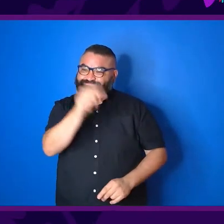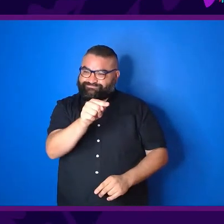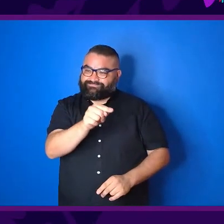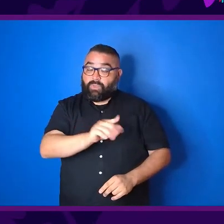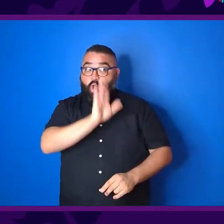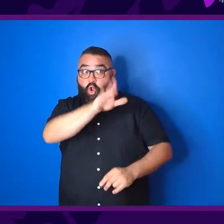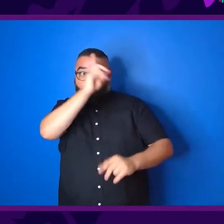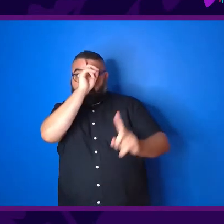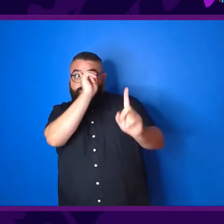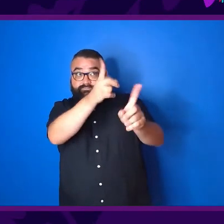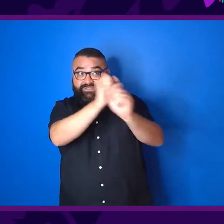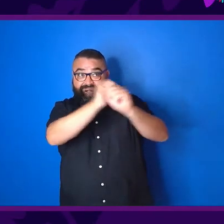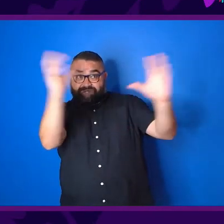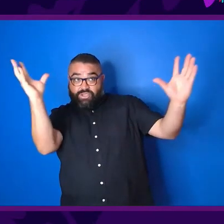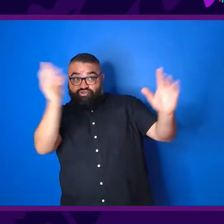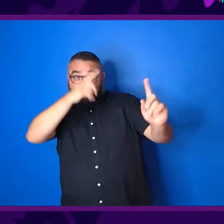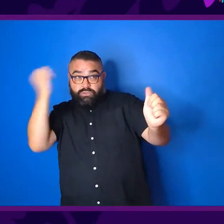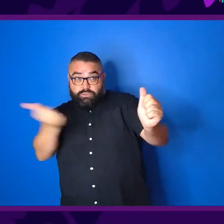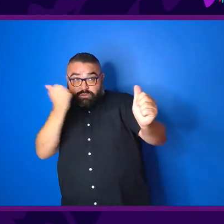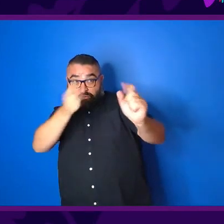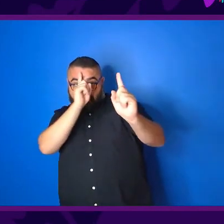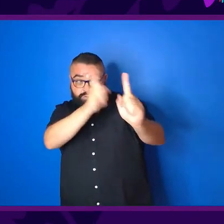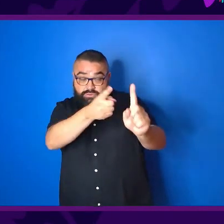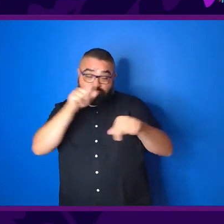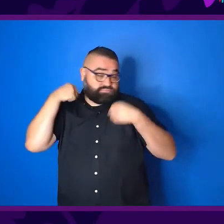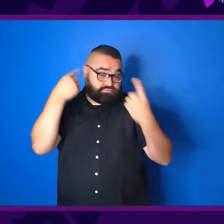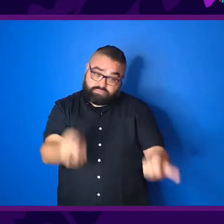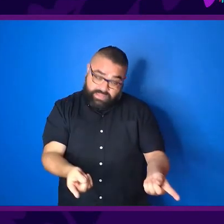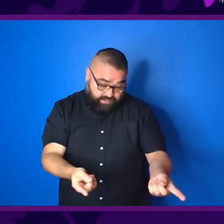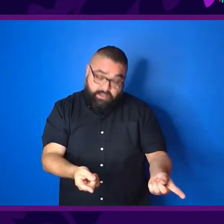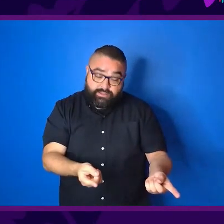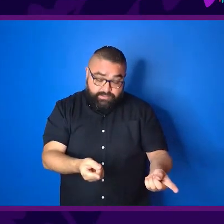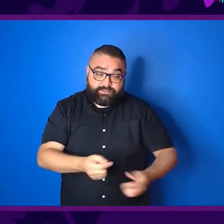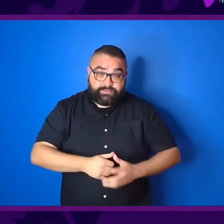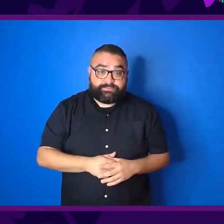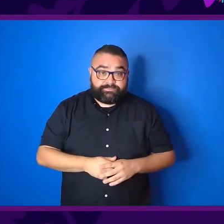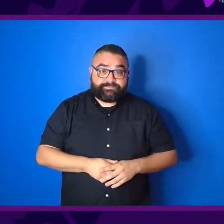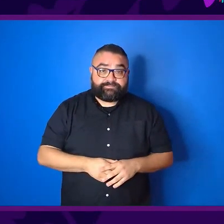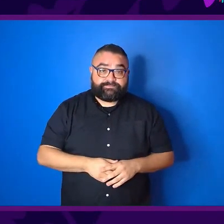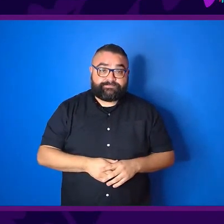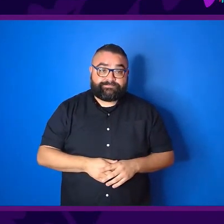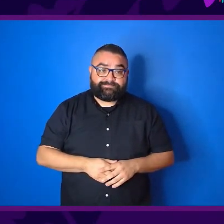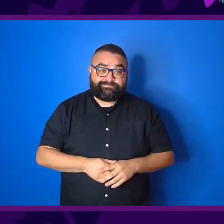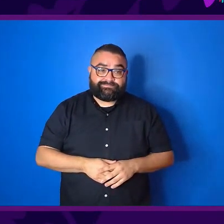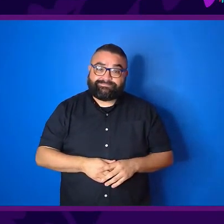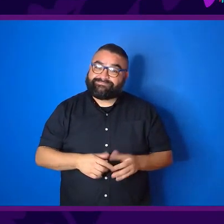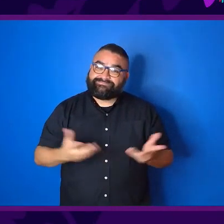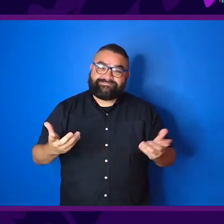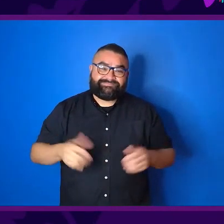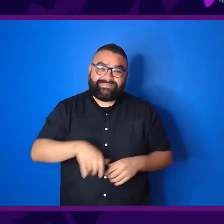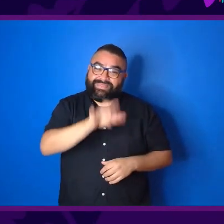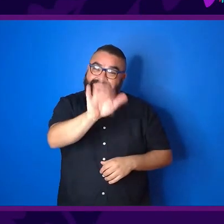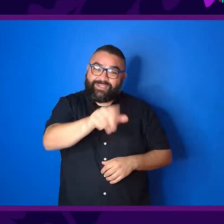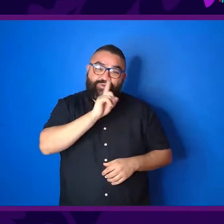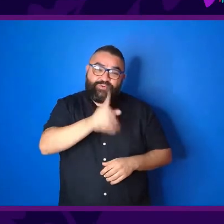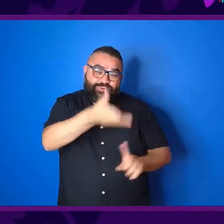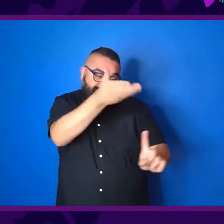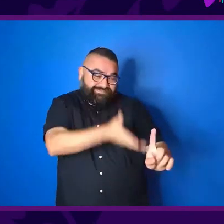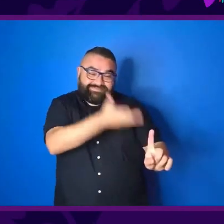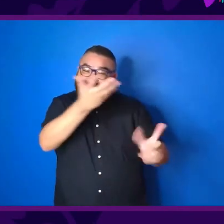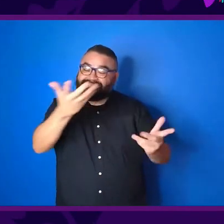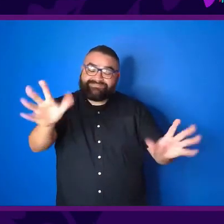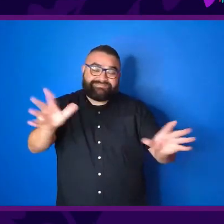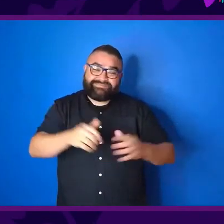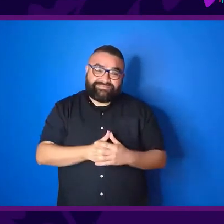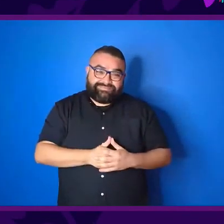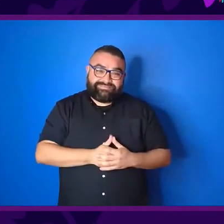that's her moral authority, and that's who she is at her core. Dolores,